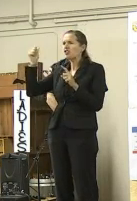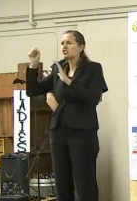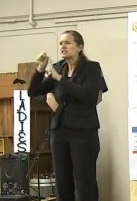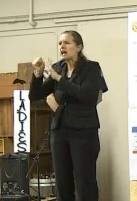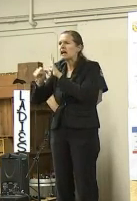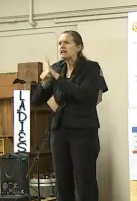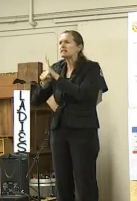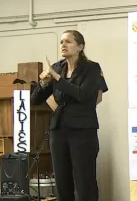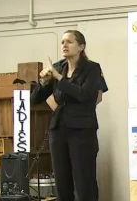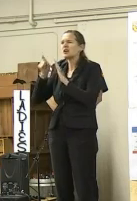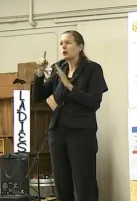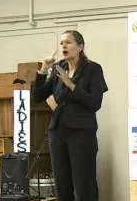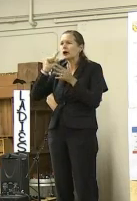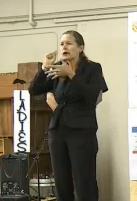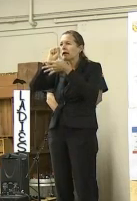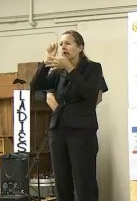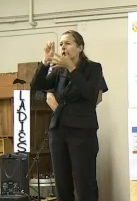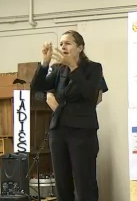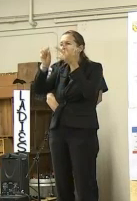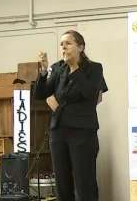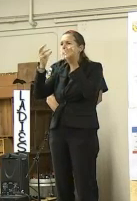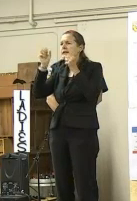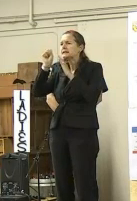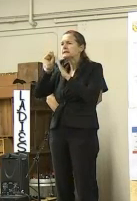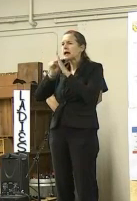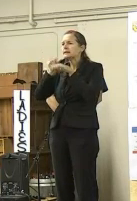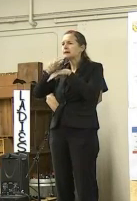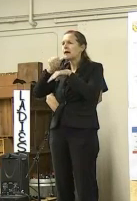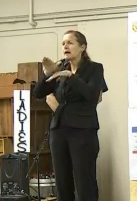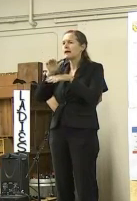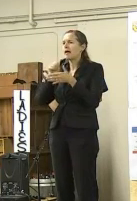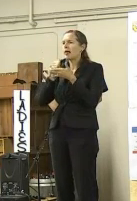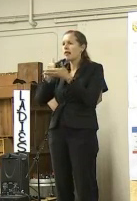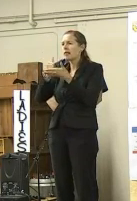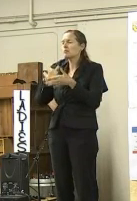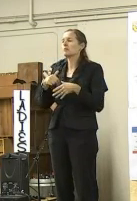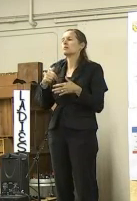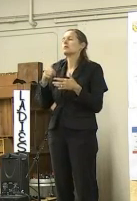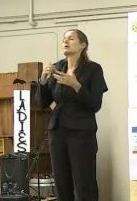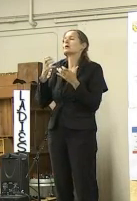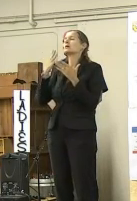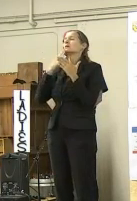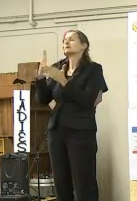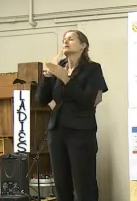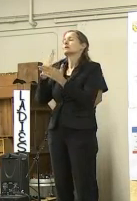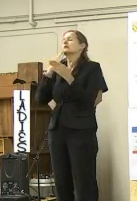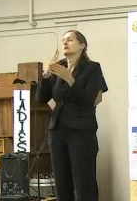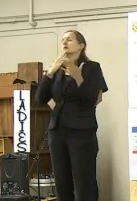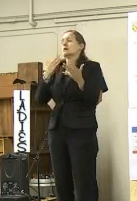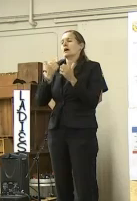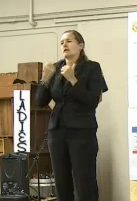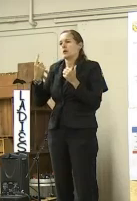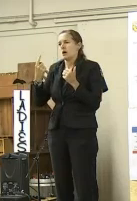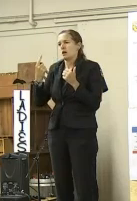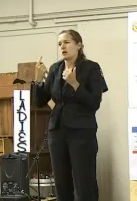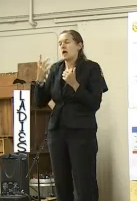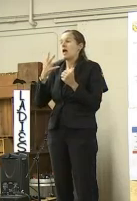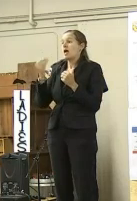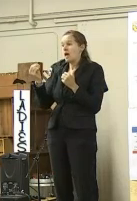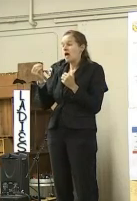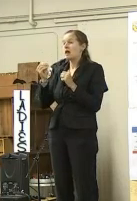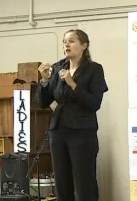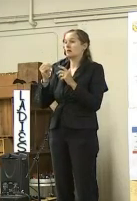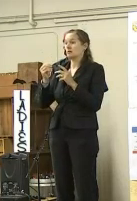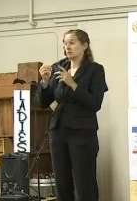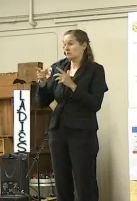heard the states that are here to help us. I just want to say thank you to everyone, including those that are supporting our